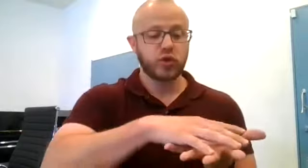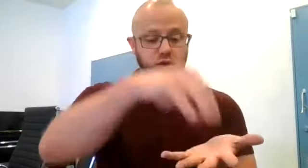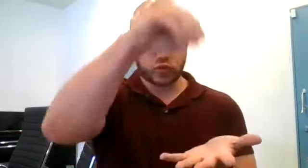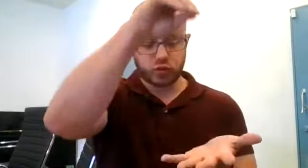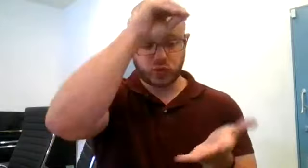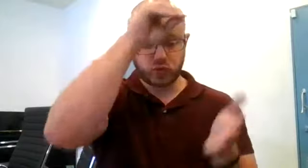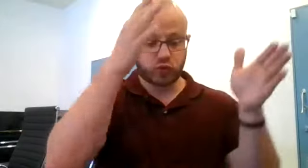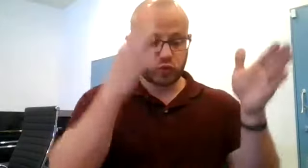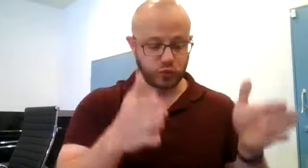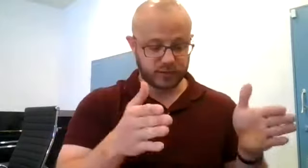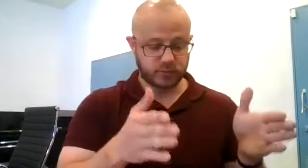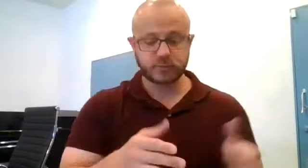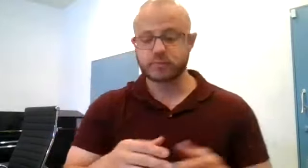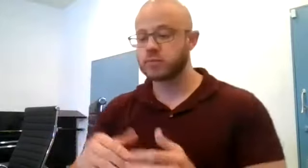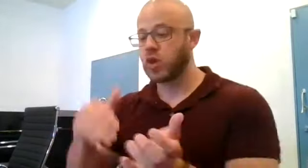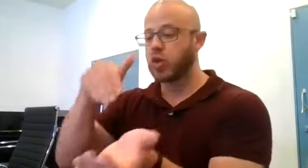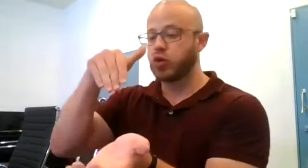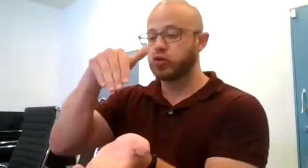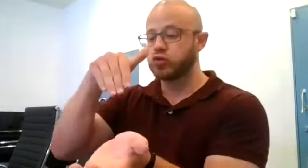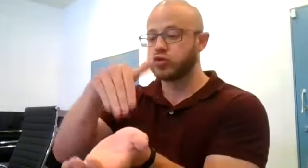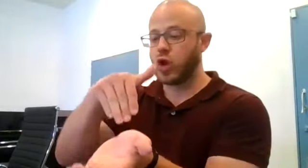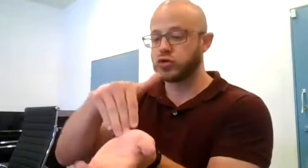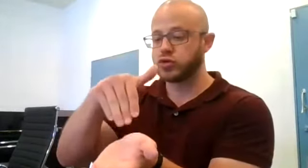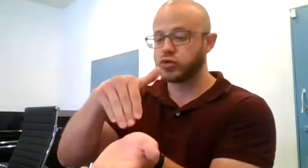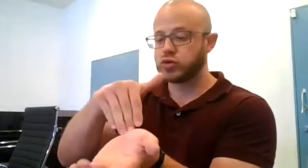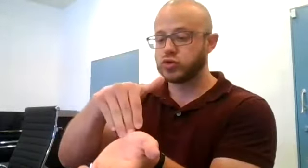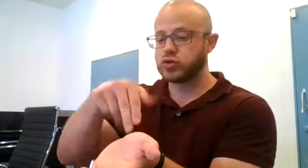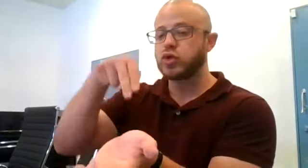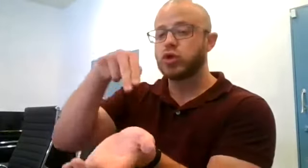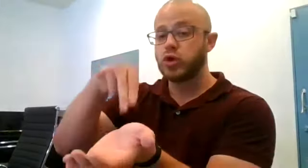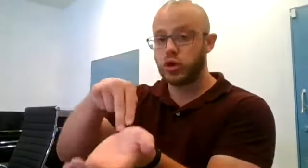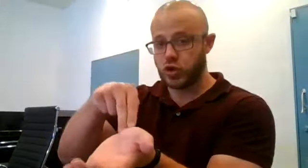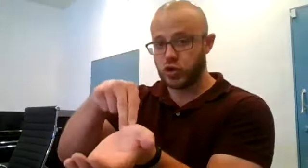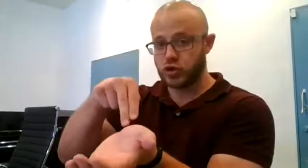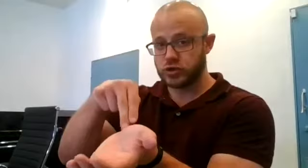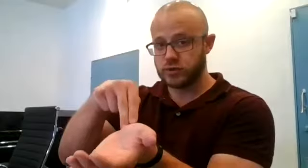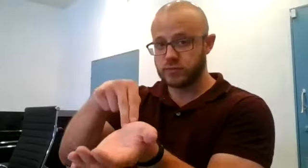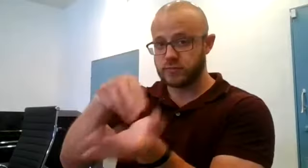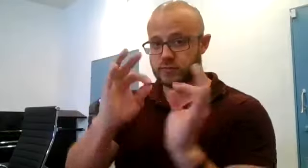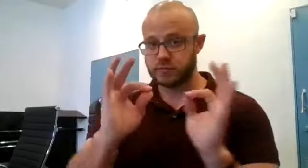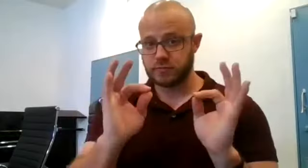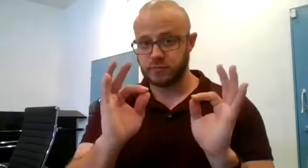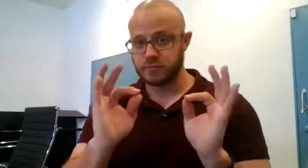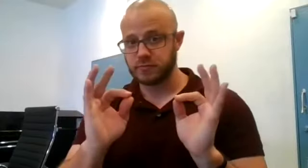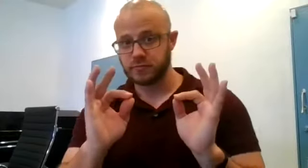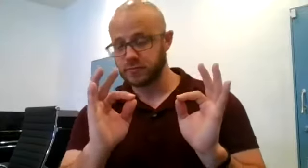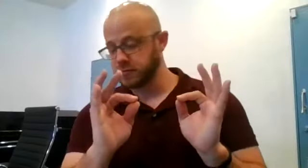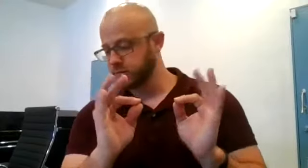Teacher, student, doctor, nurse.